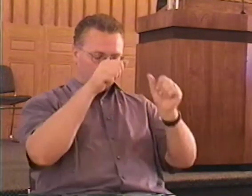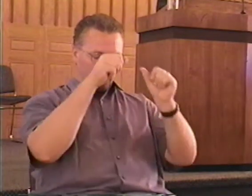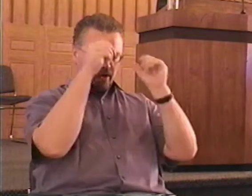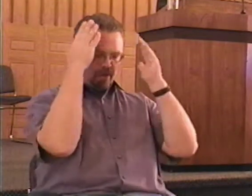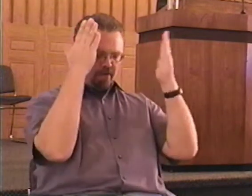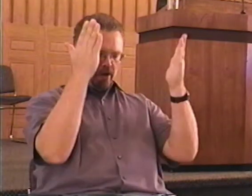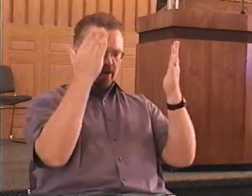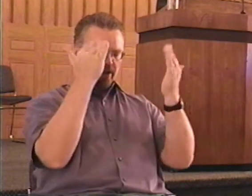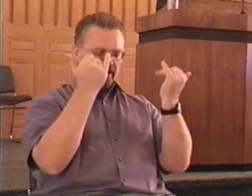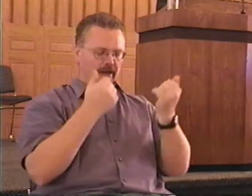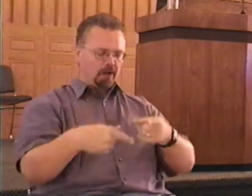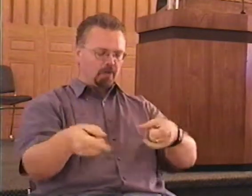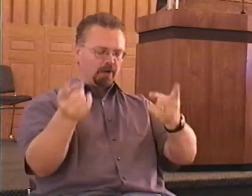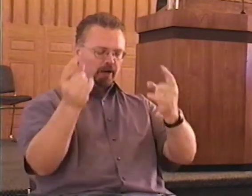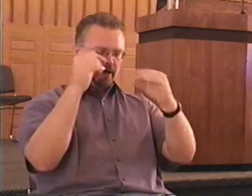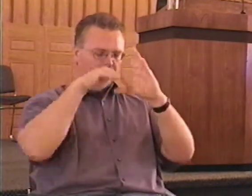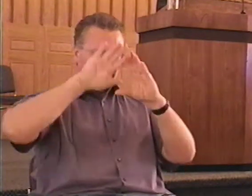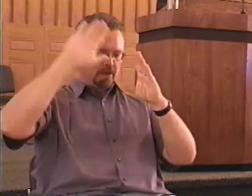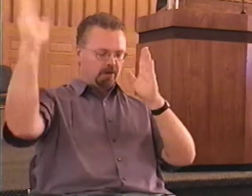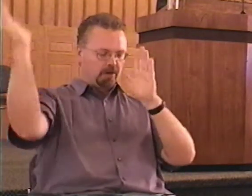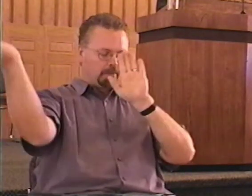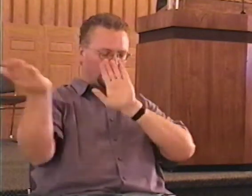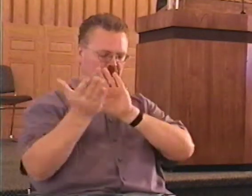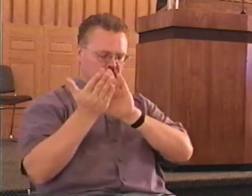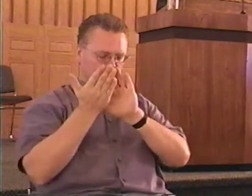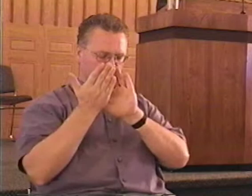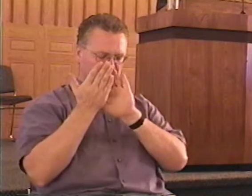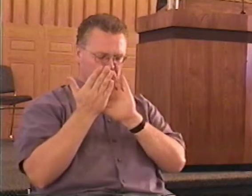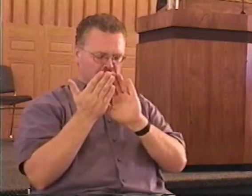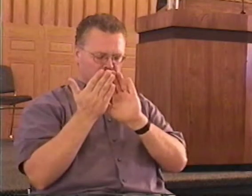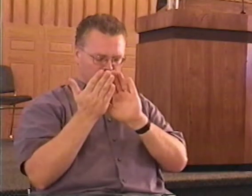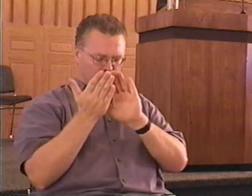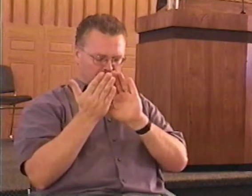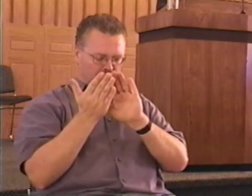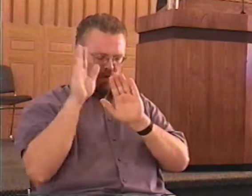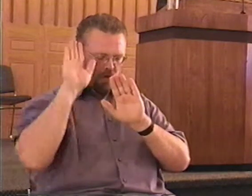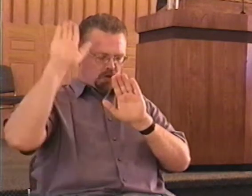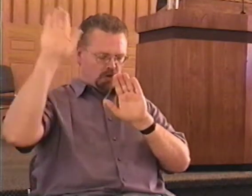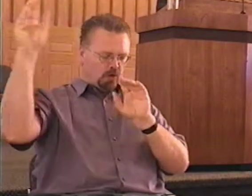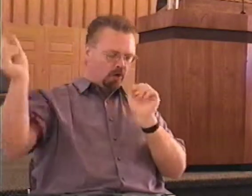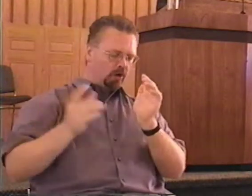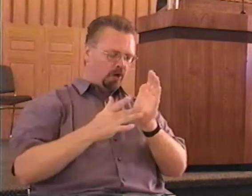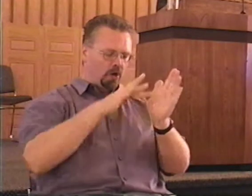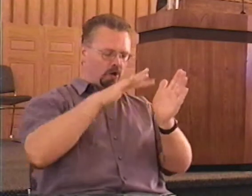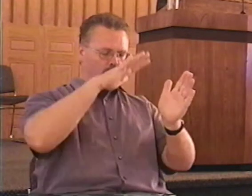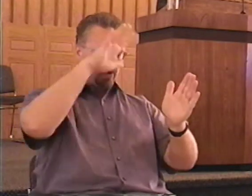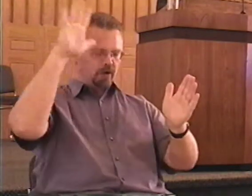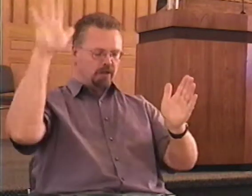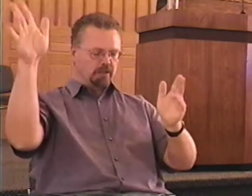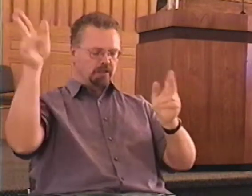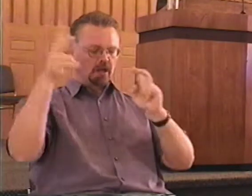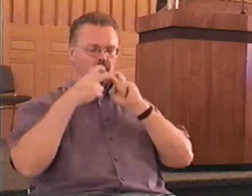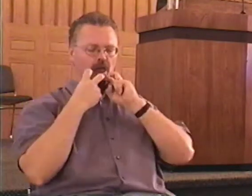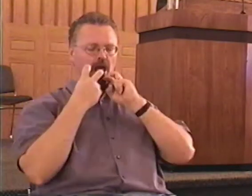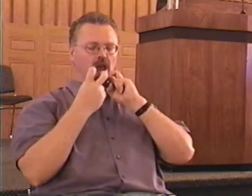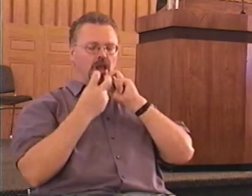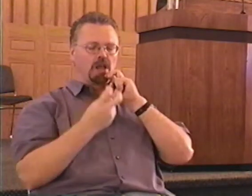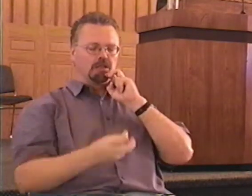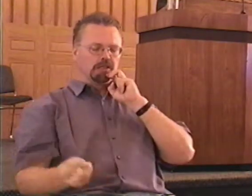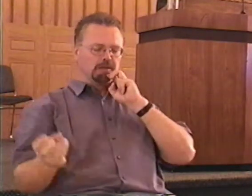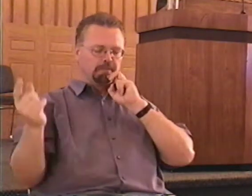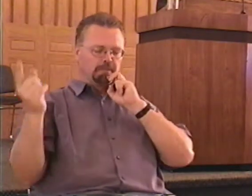Father, we come into your presence, your glorious and awesome presence